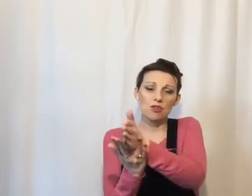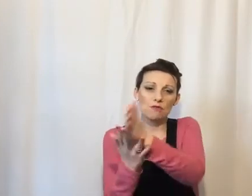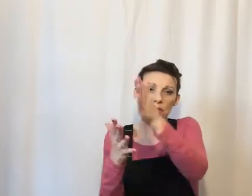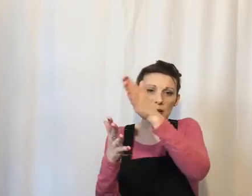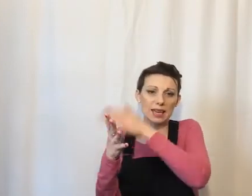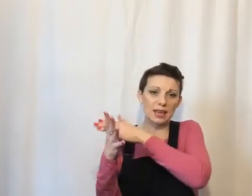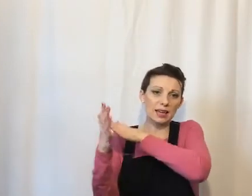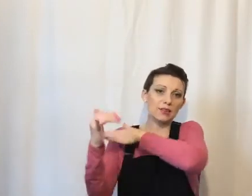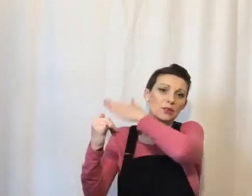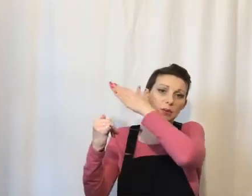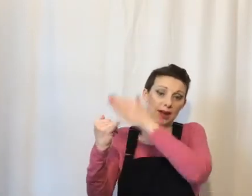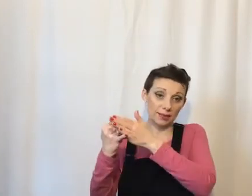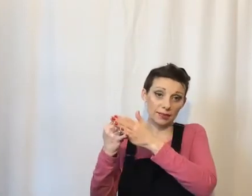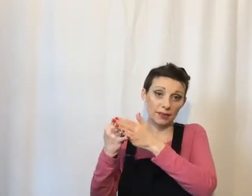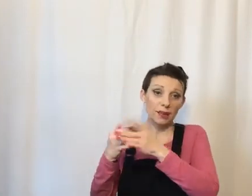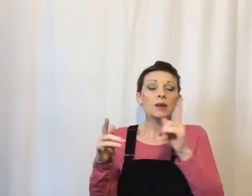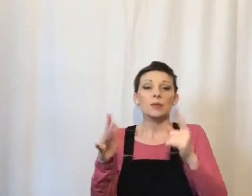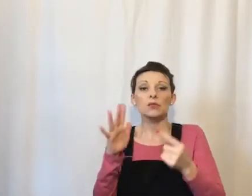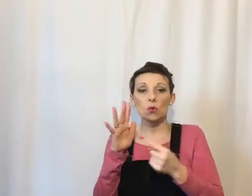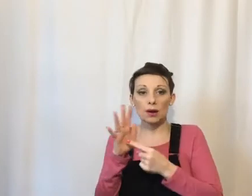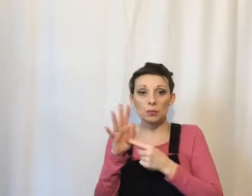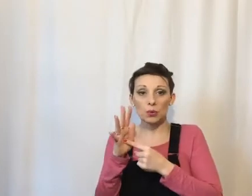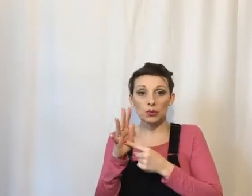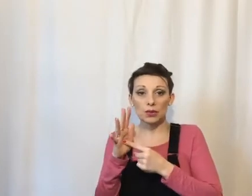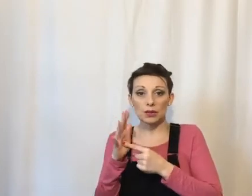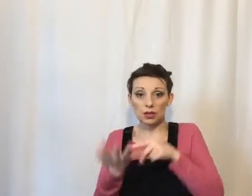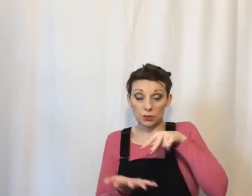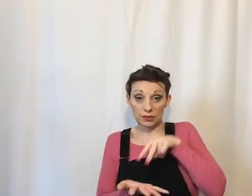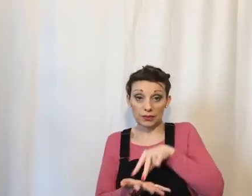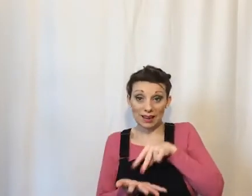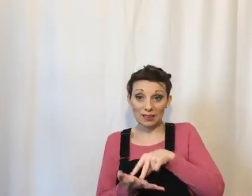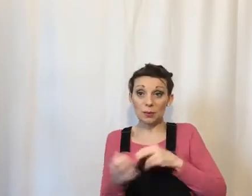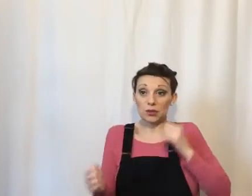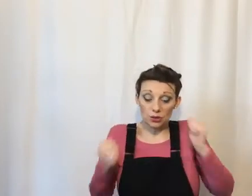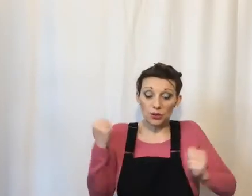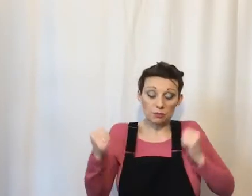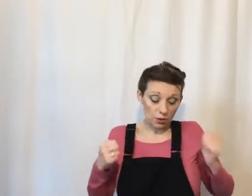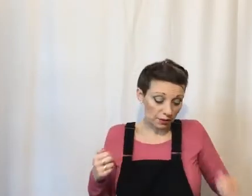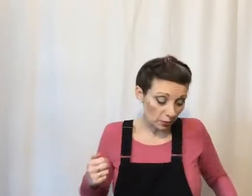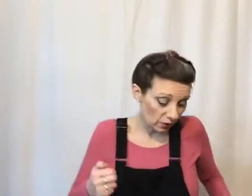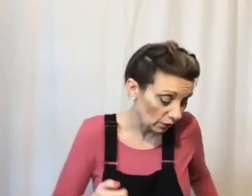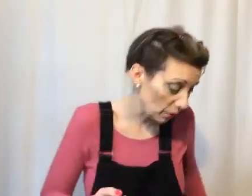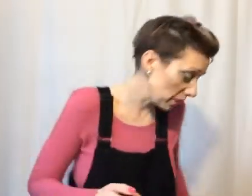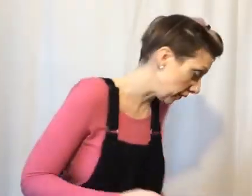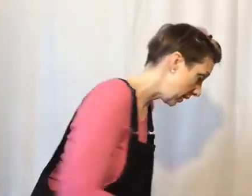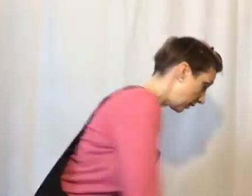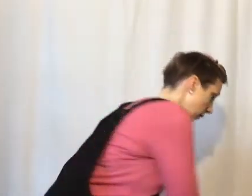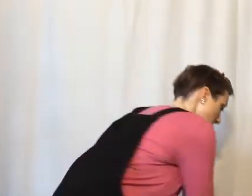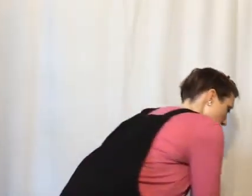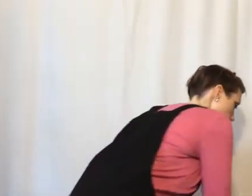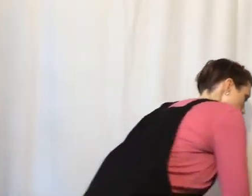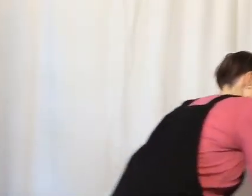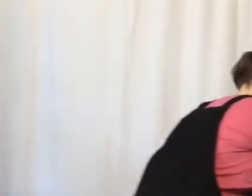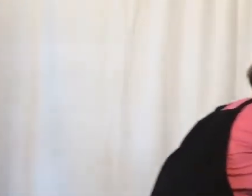from beginning to end. But it's quite important that you can stand up so that you can move a little bit too. So I'm going to stand up here. Let's move this out the way.